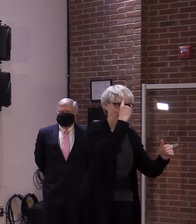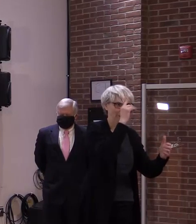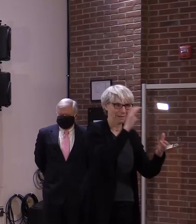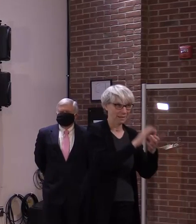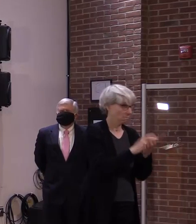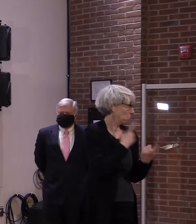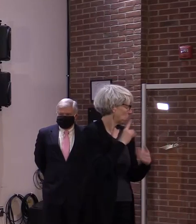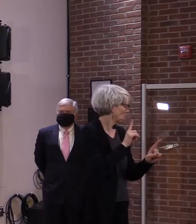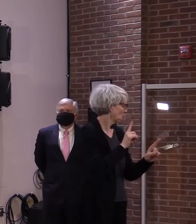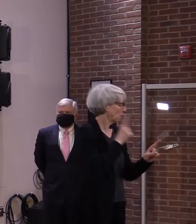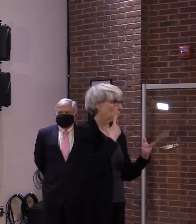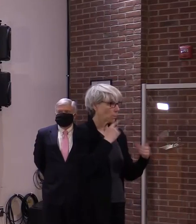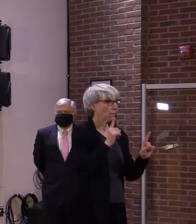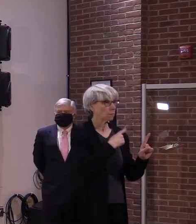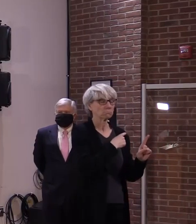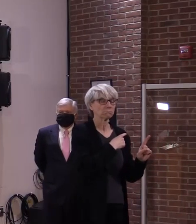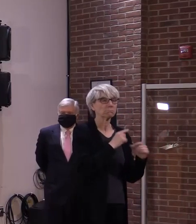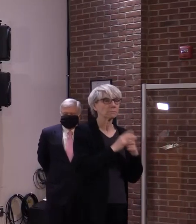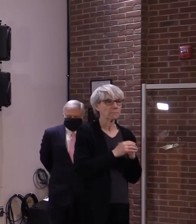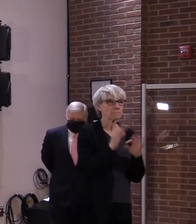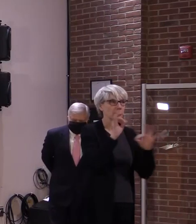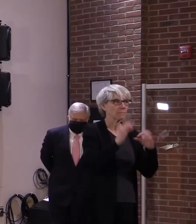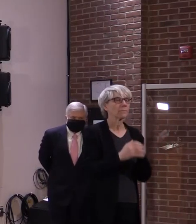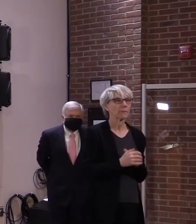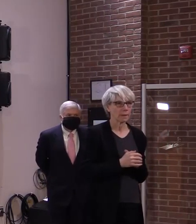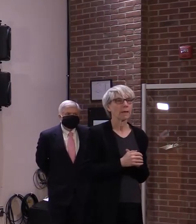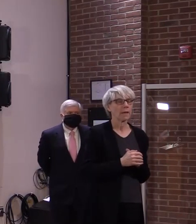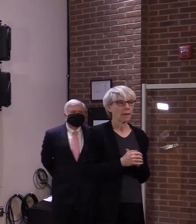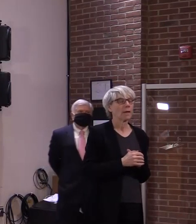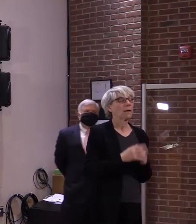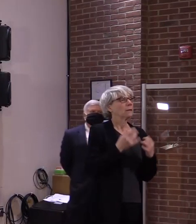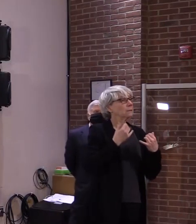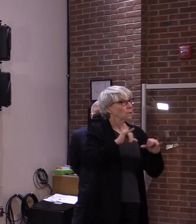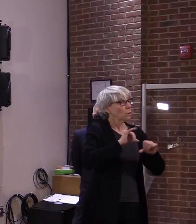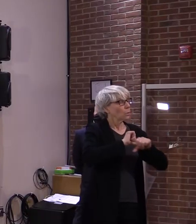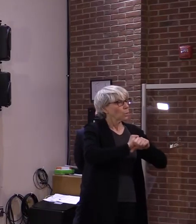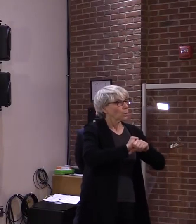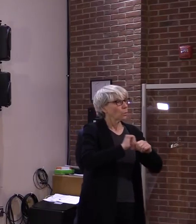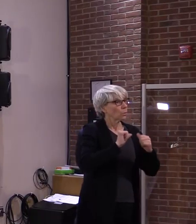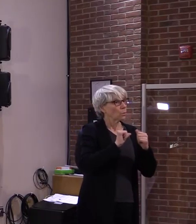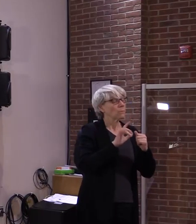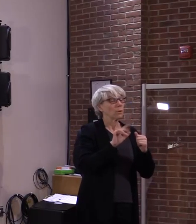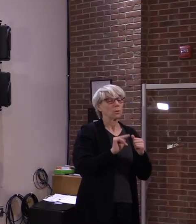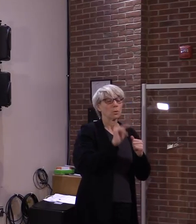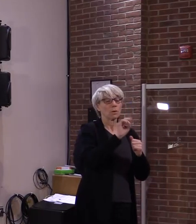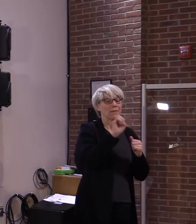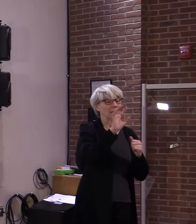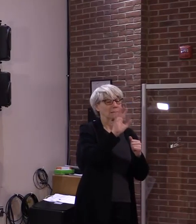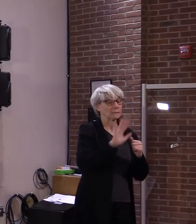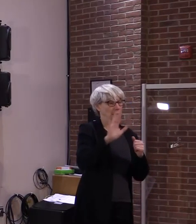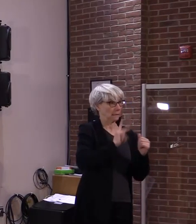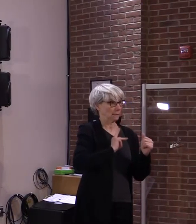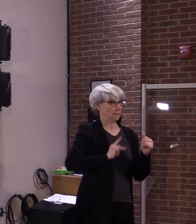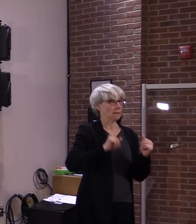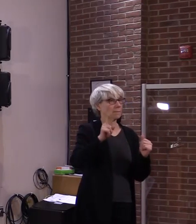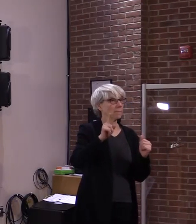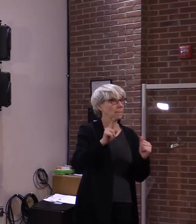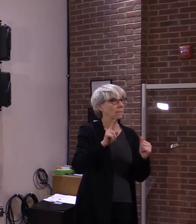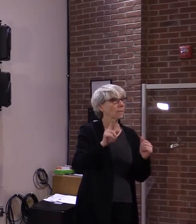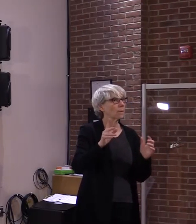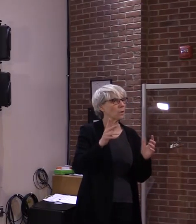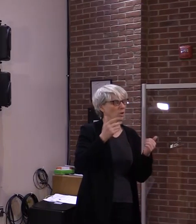that. And we're even working further with in the Northeast Kingdom to make that become